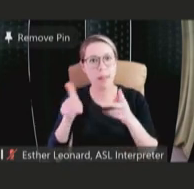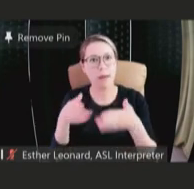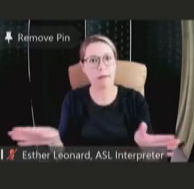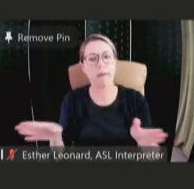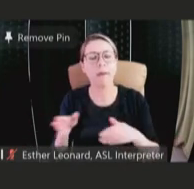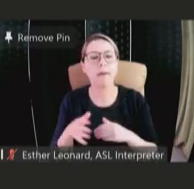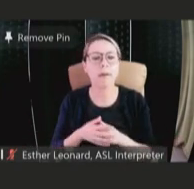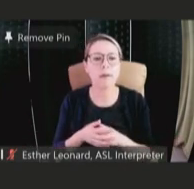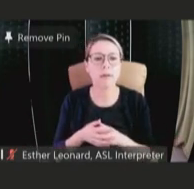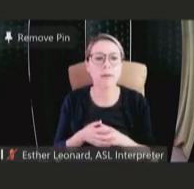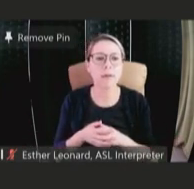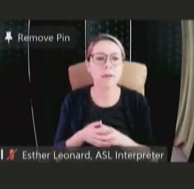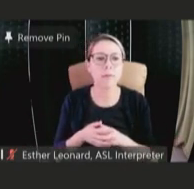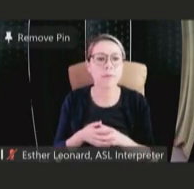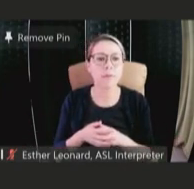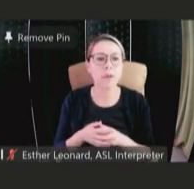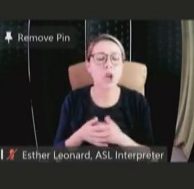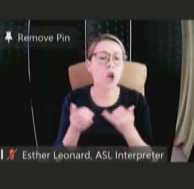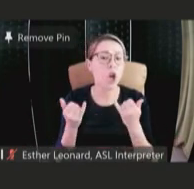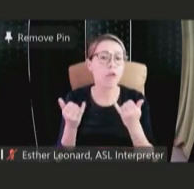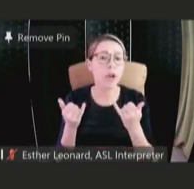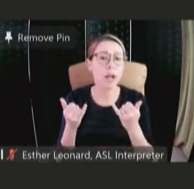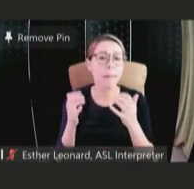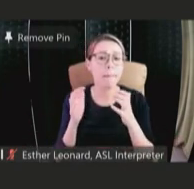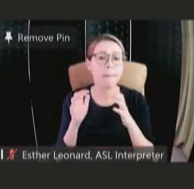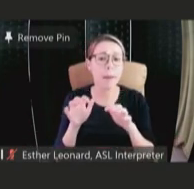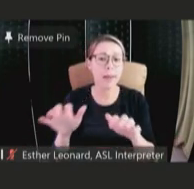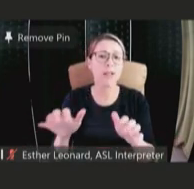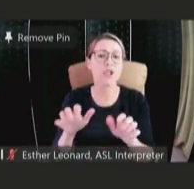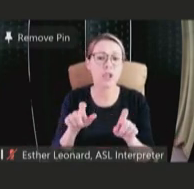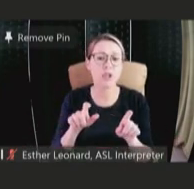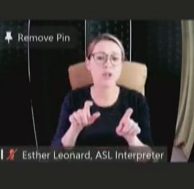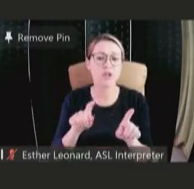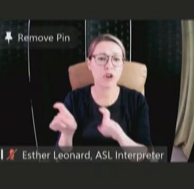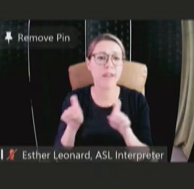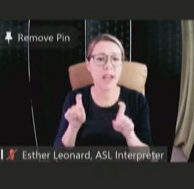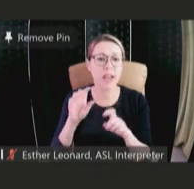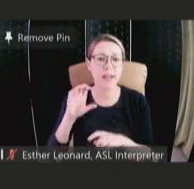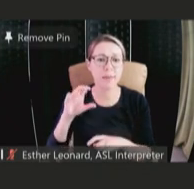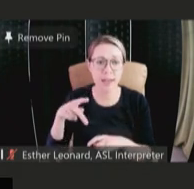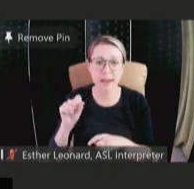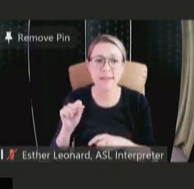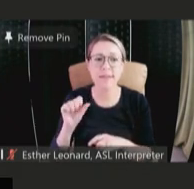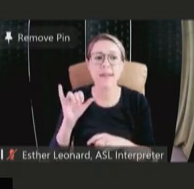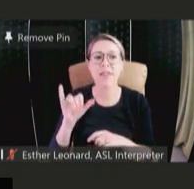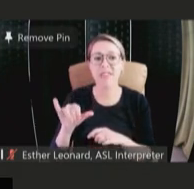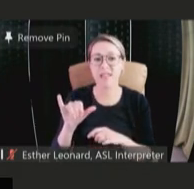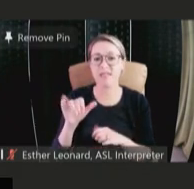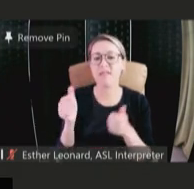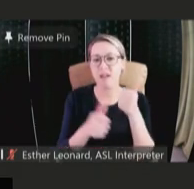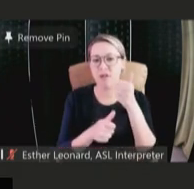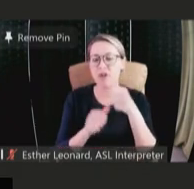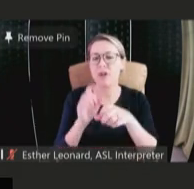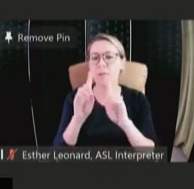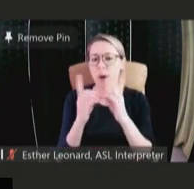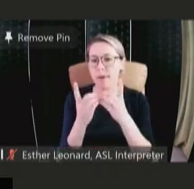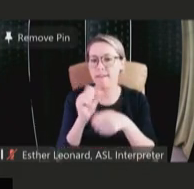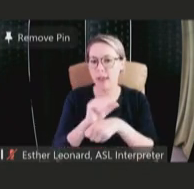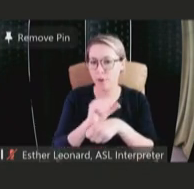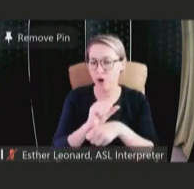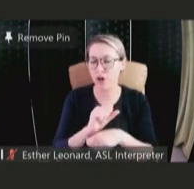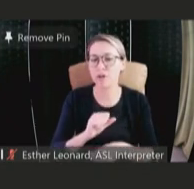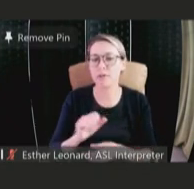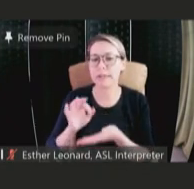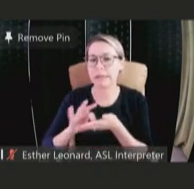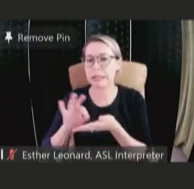current population survey is a survey that is run by the Department of Labor and the Census Bureau. They collaborate